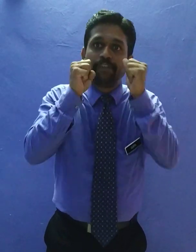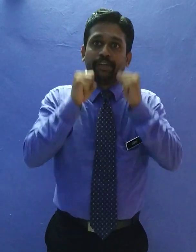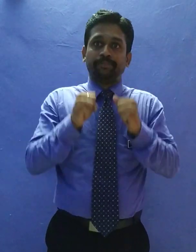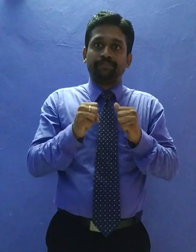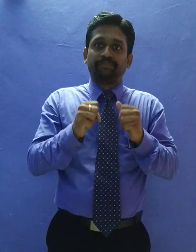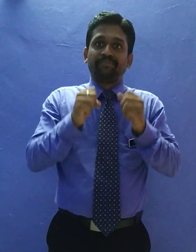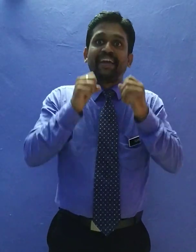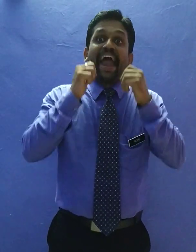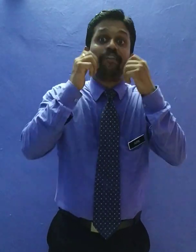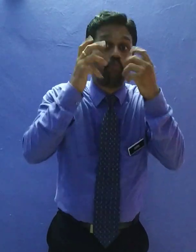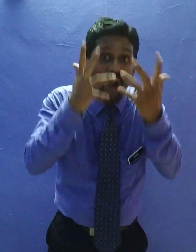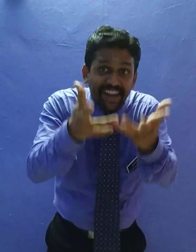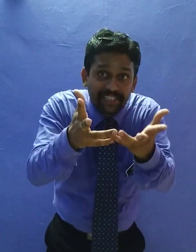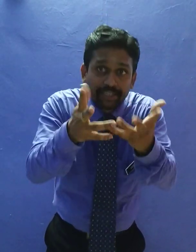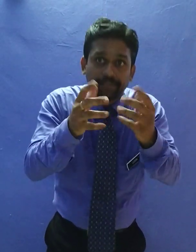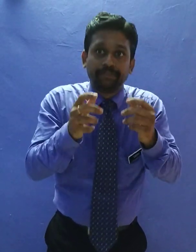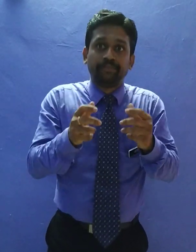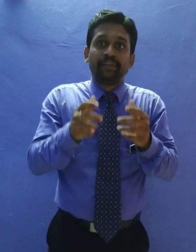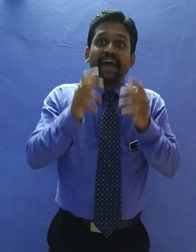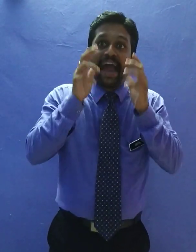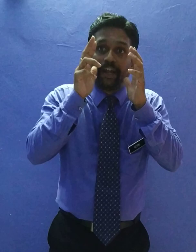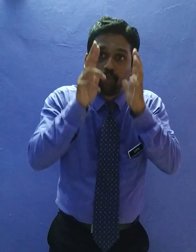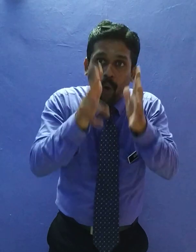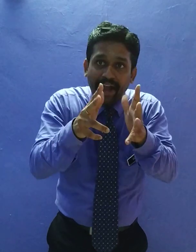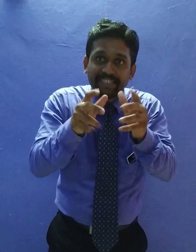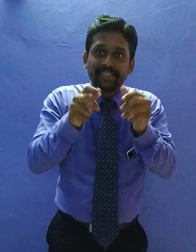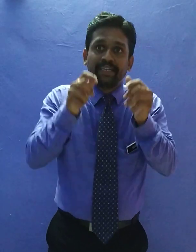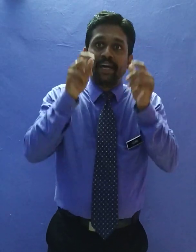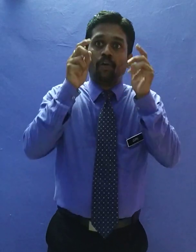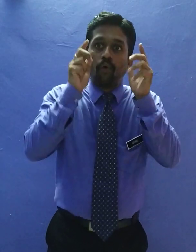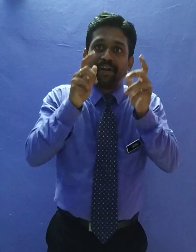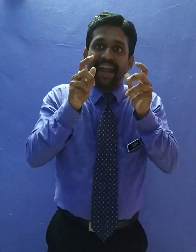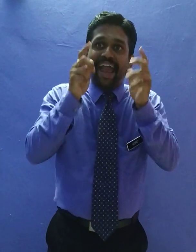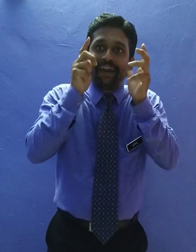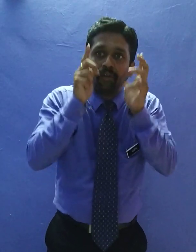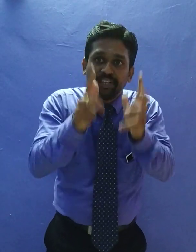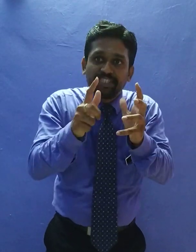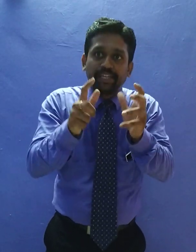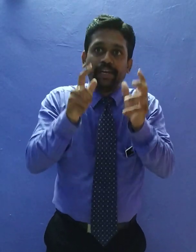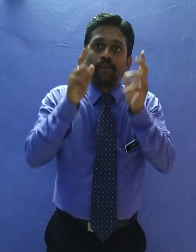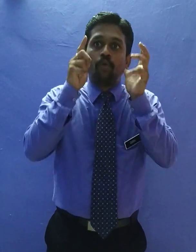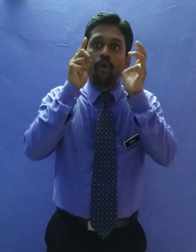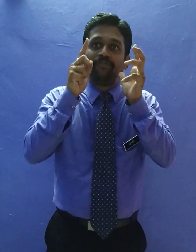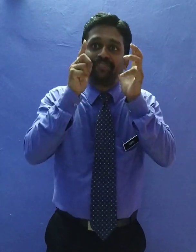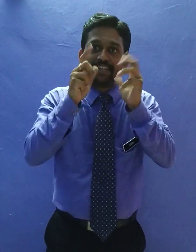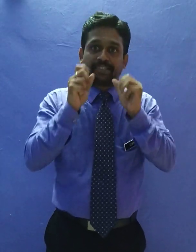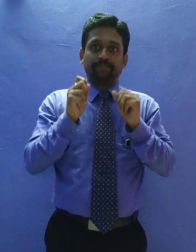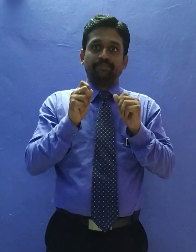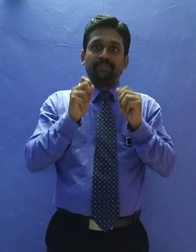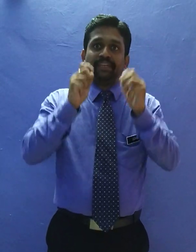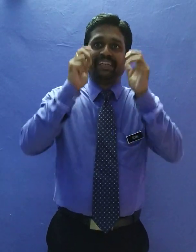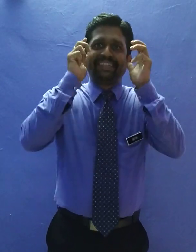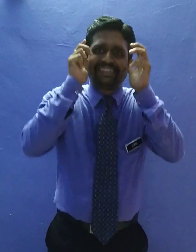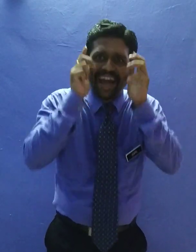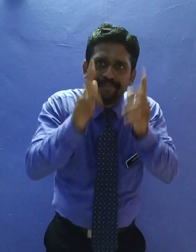given, advisor advise on accuracy of task,